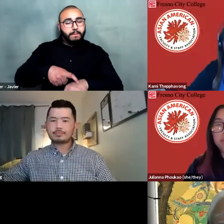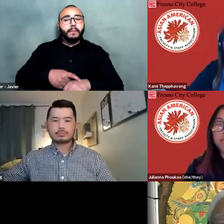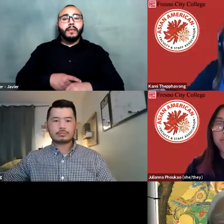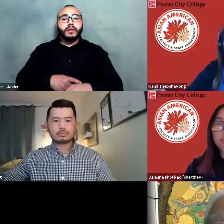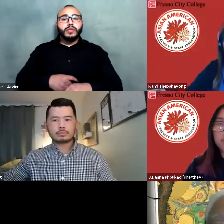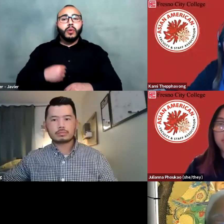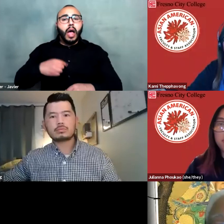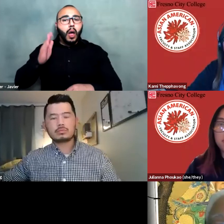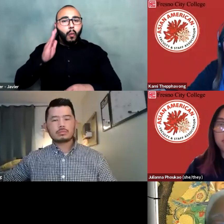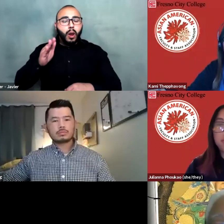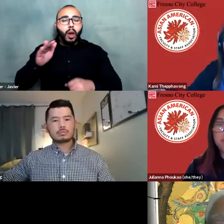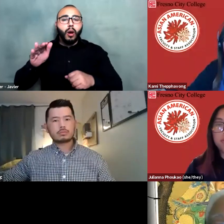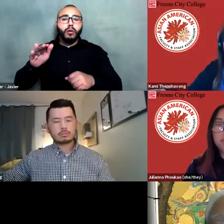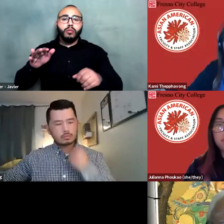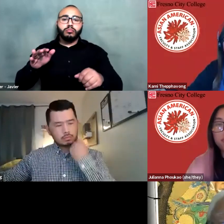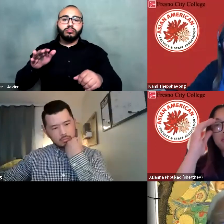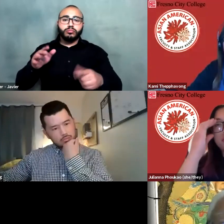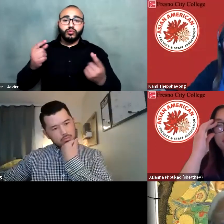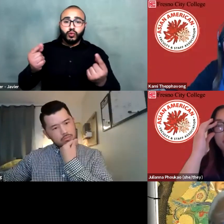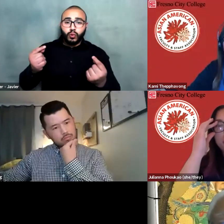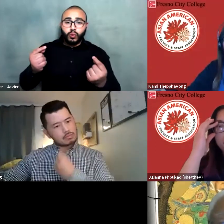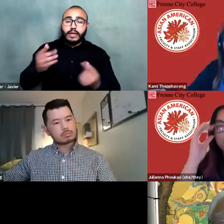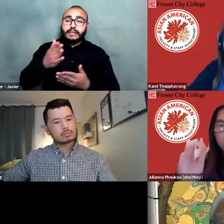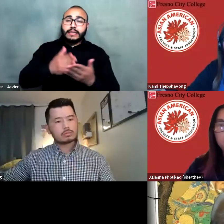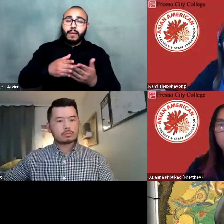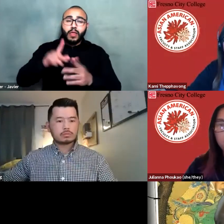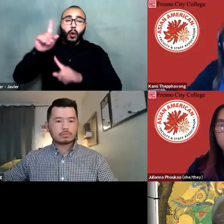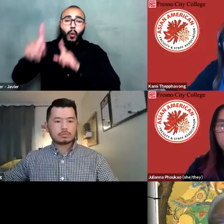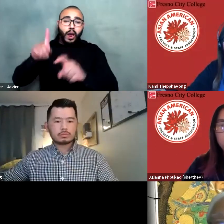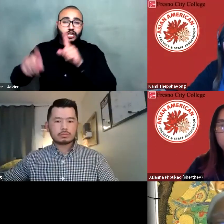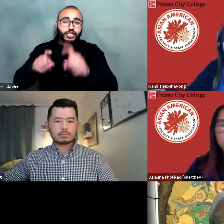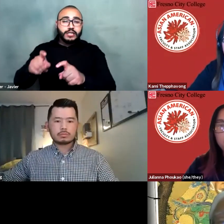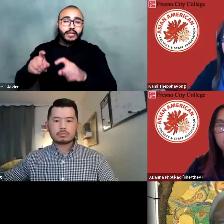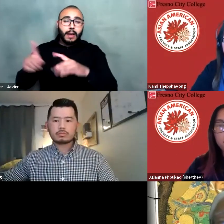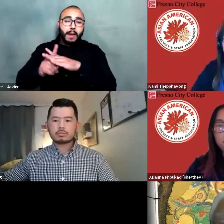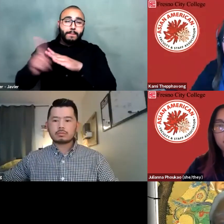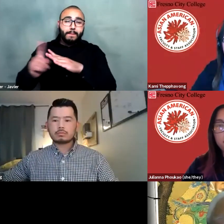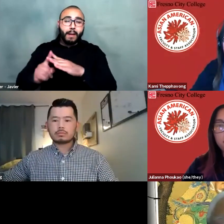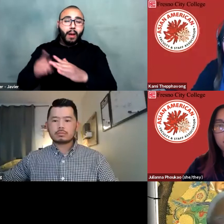through and take a look at some of the questions that have come through.